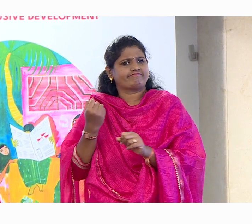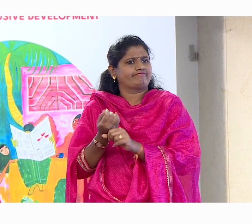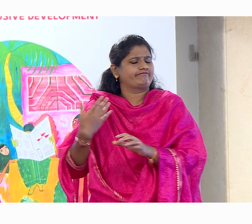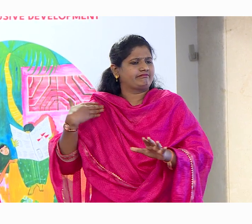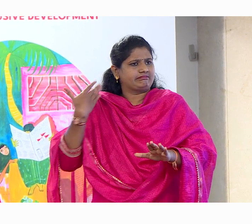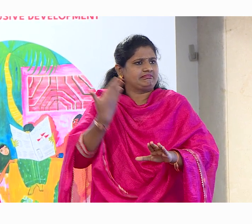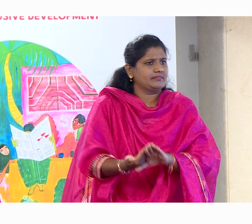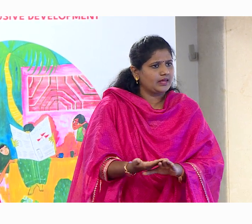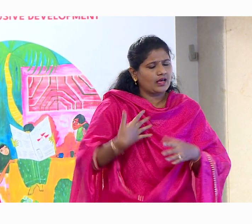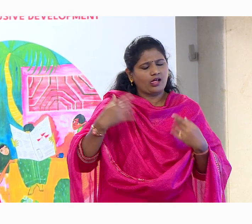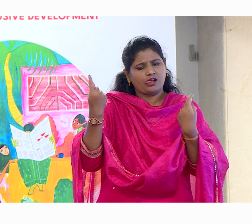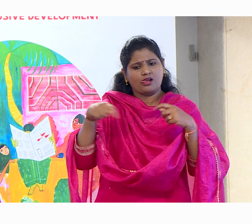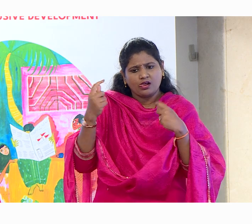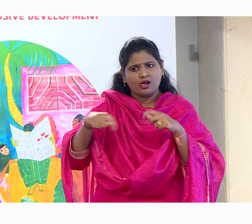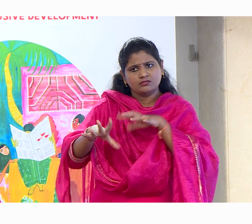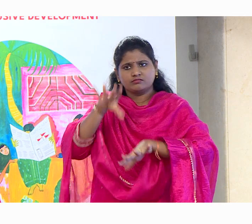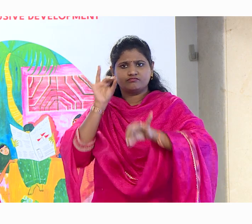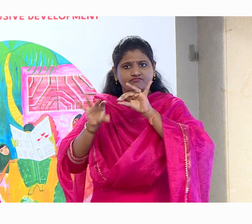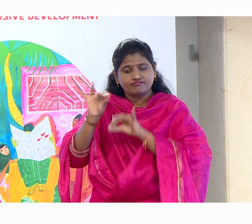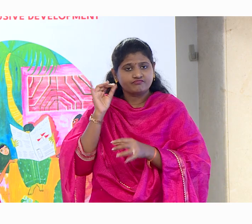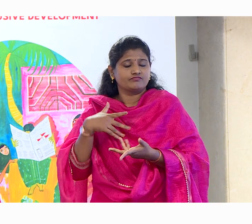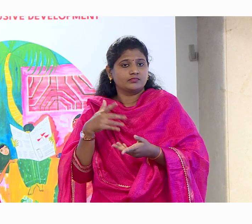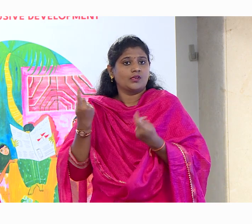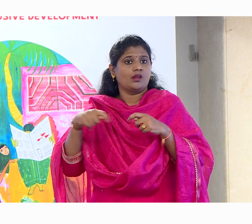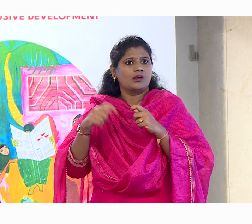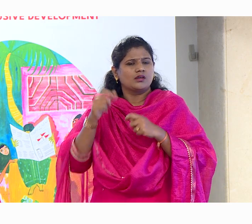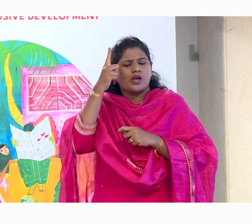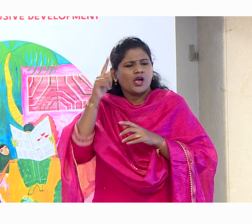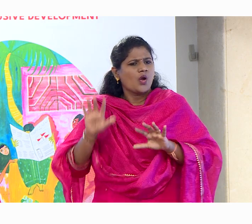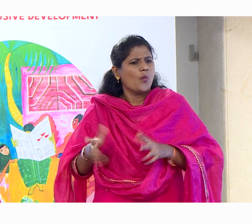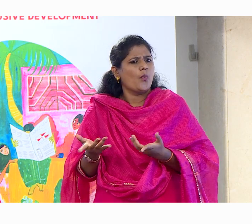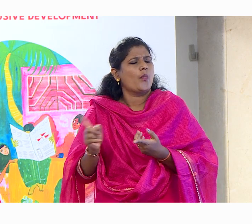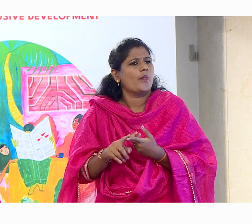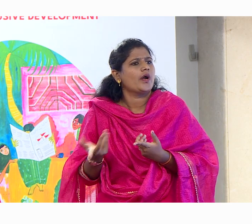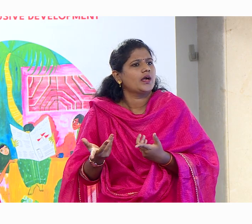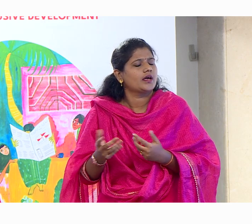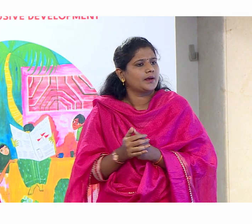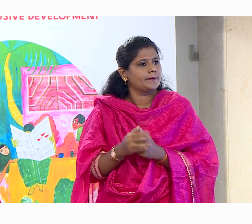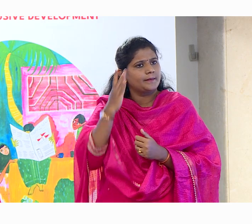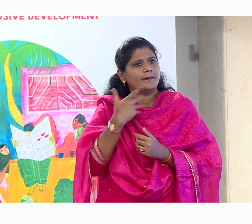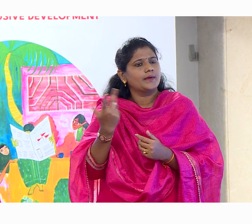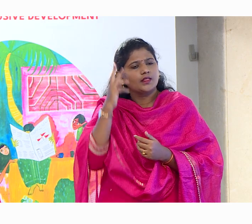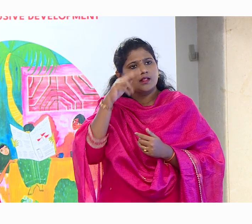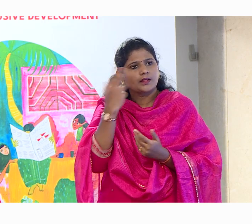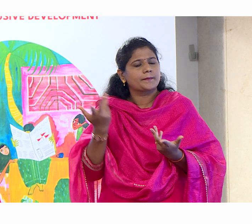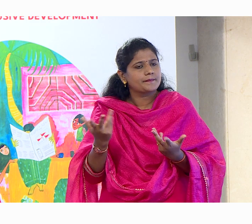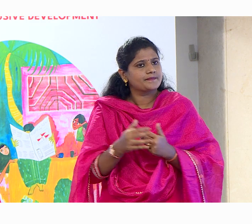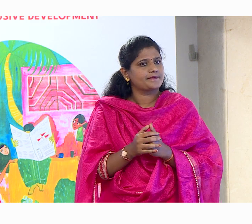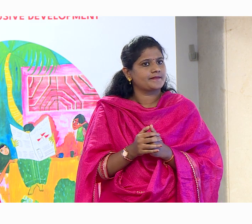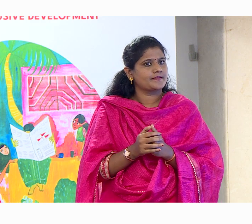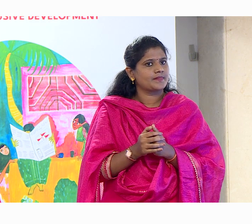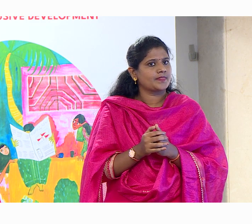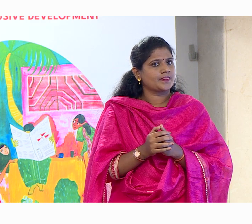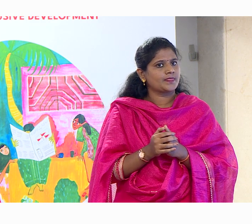get evidence into practice and trying to understand why that happens. And that's what we'll be talking about today, but also later on in the